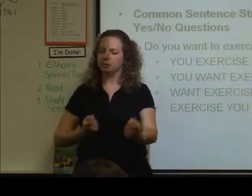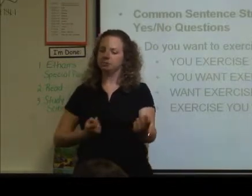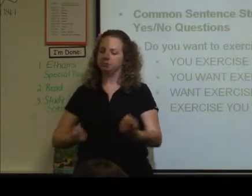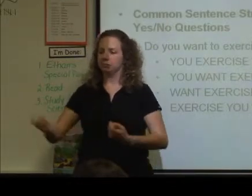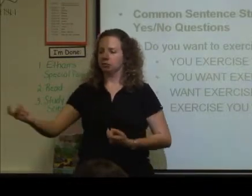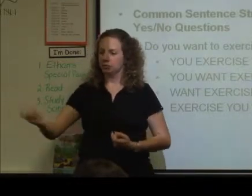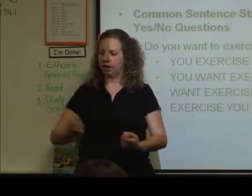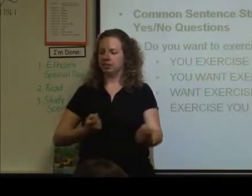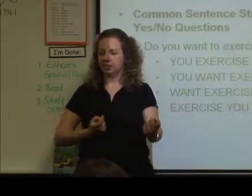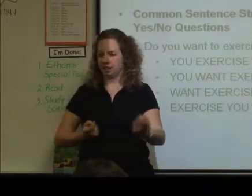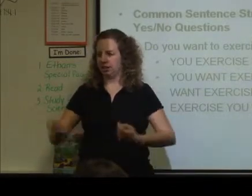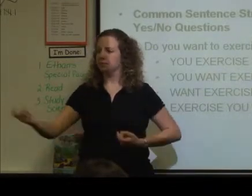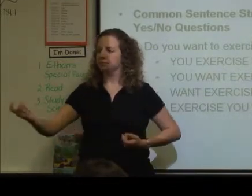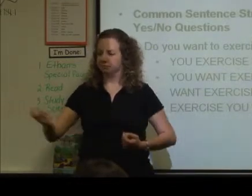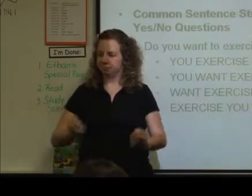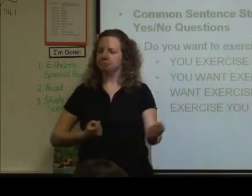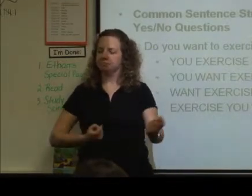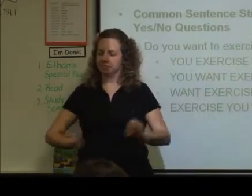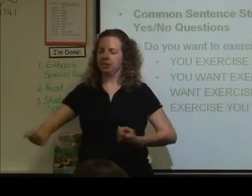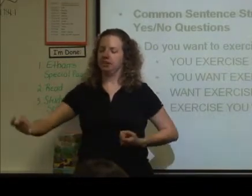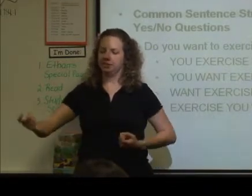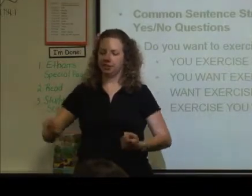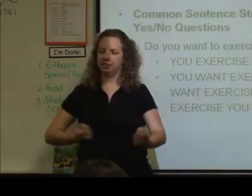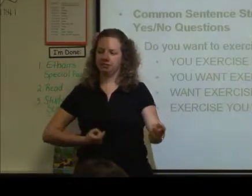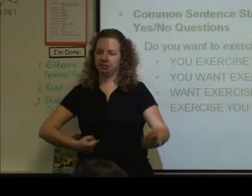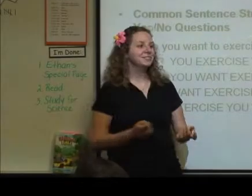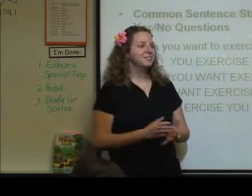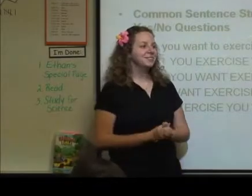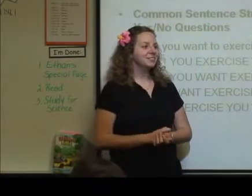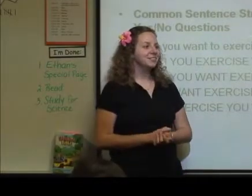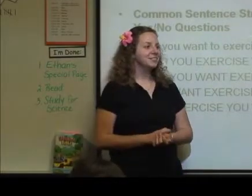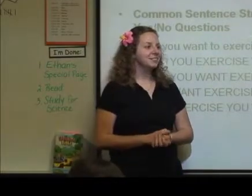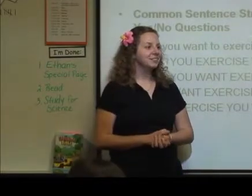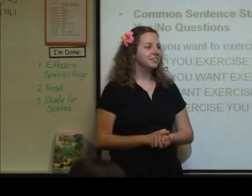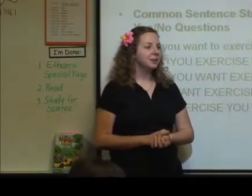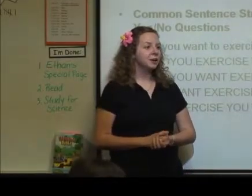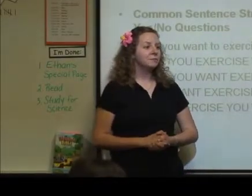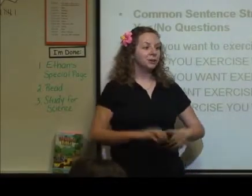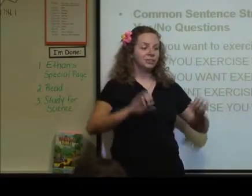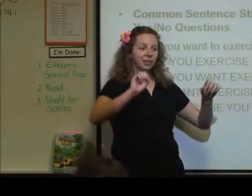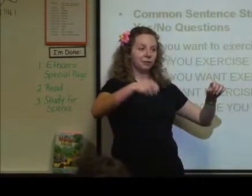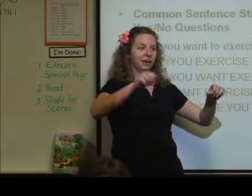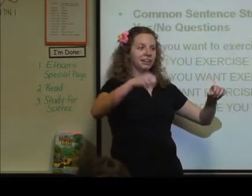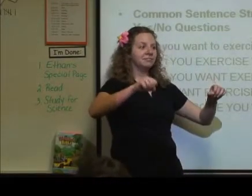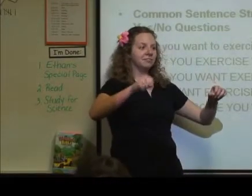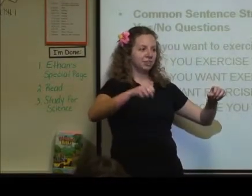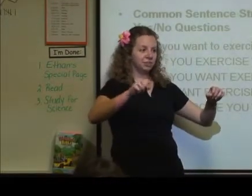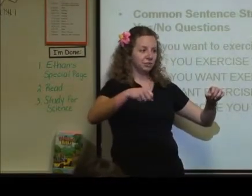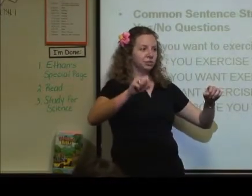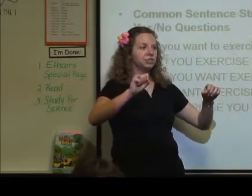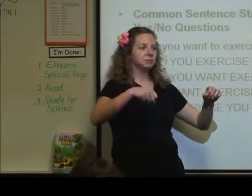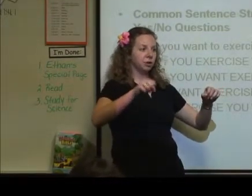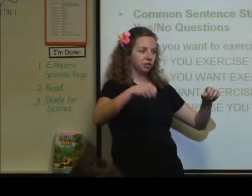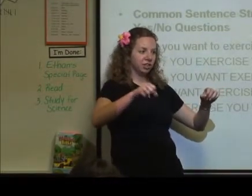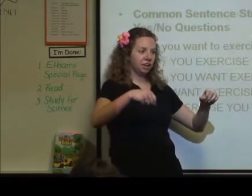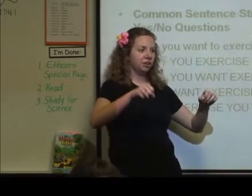one. Ice skating. Ice skating. Motorcycle ride. Motorcycle riding. So this is